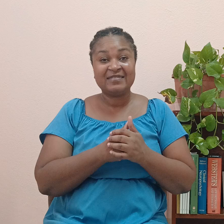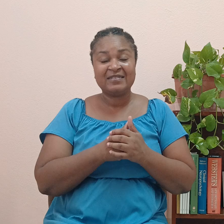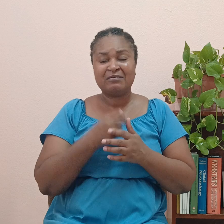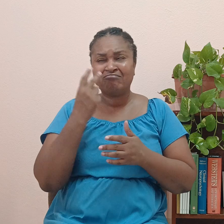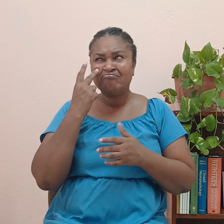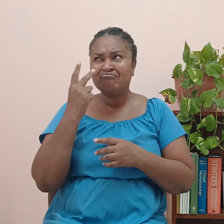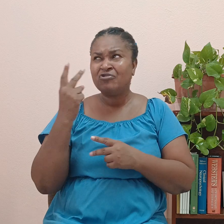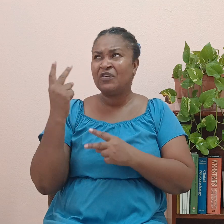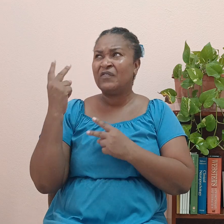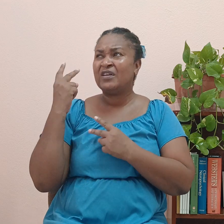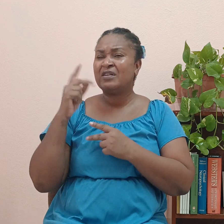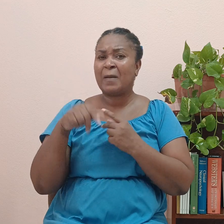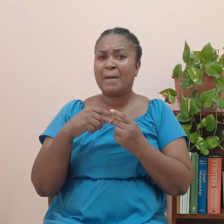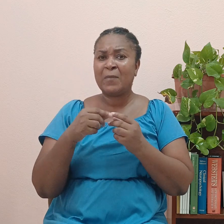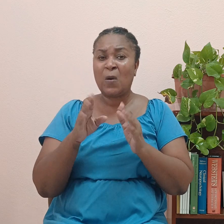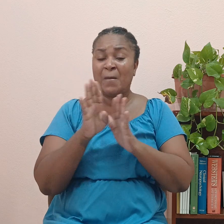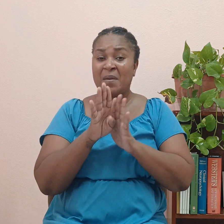reflections about biblical passages,